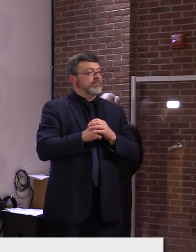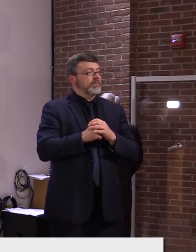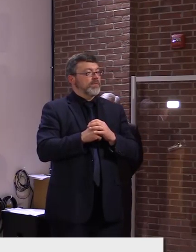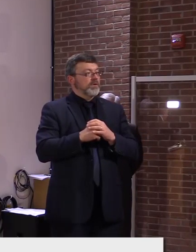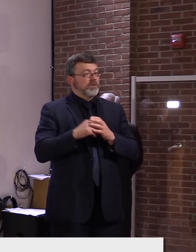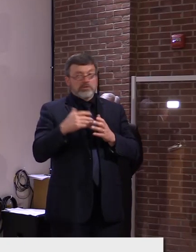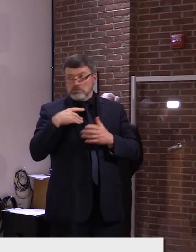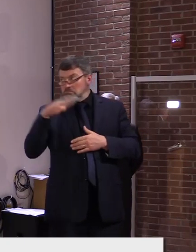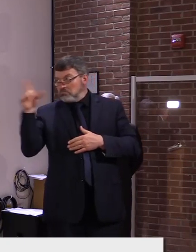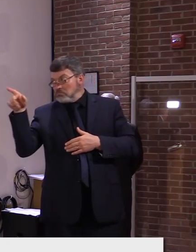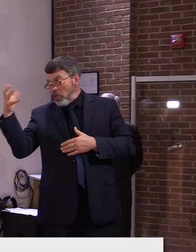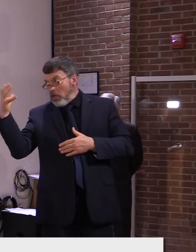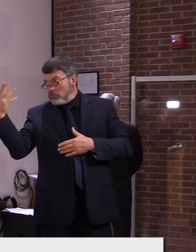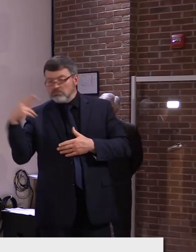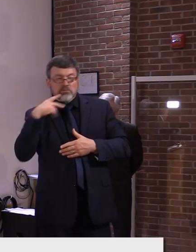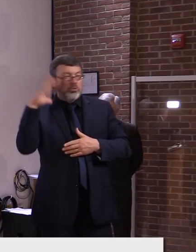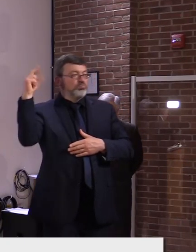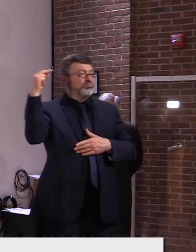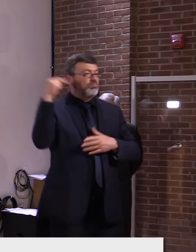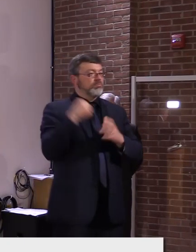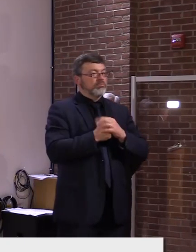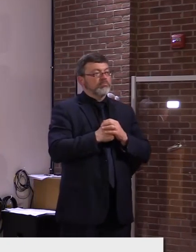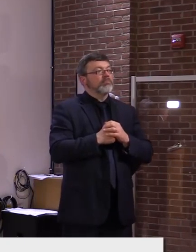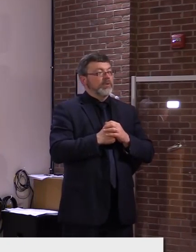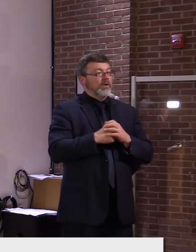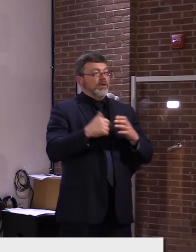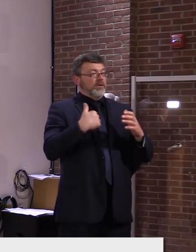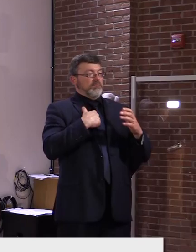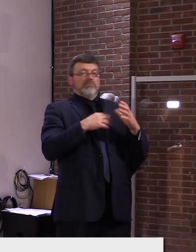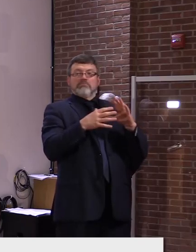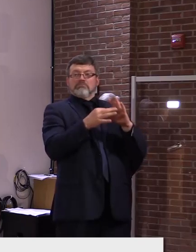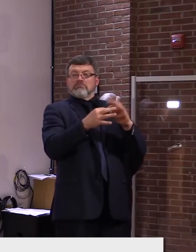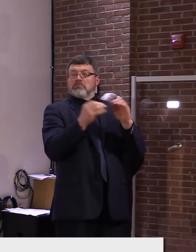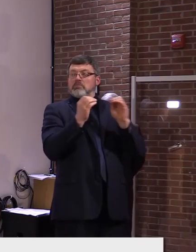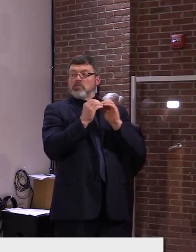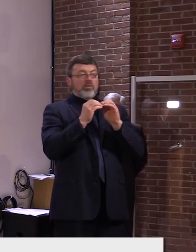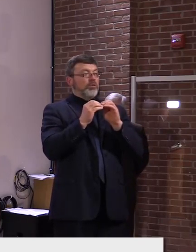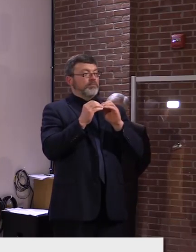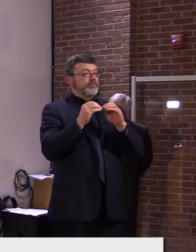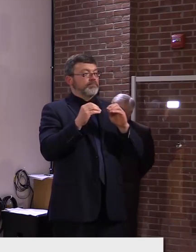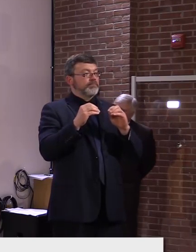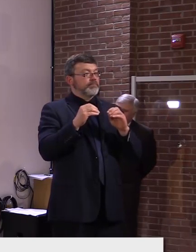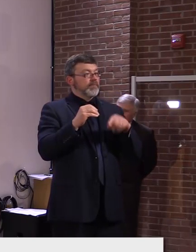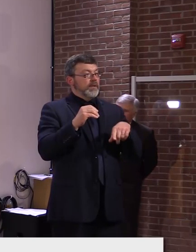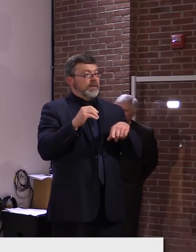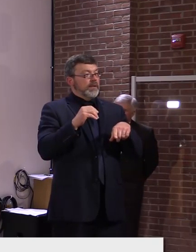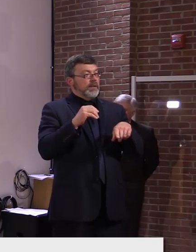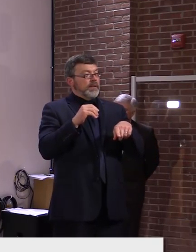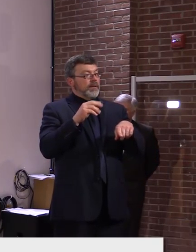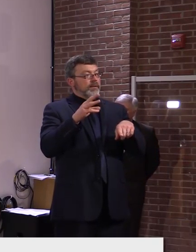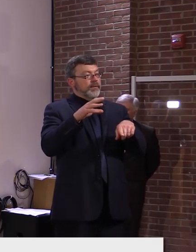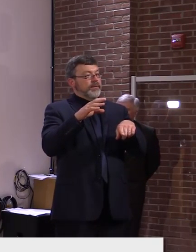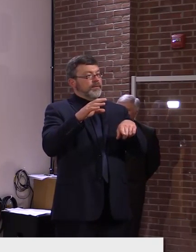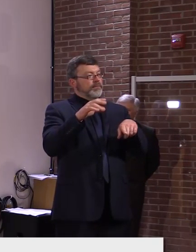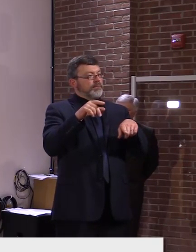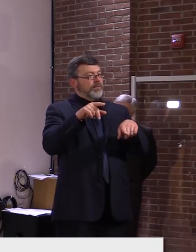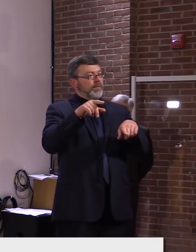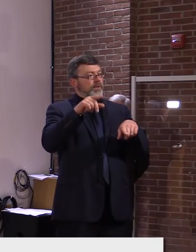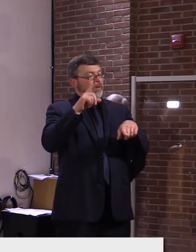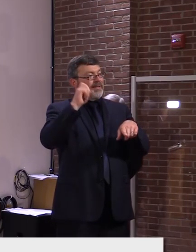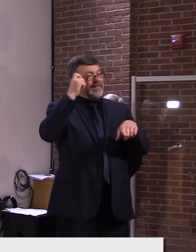Clark, was beaten and pepper sprayed after a Vermont Liberty event on the State House lawn on Saturday? And do you have any comments